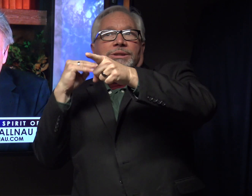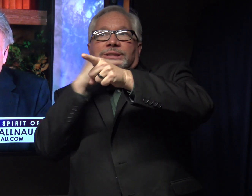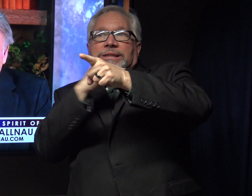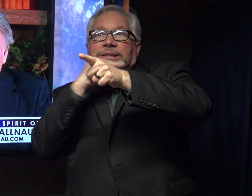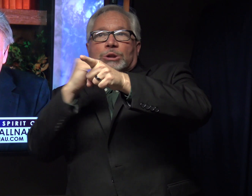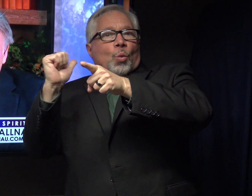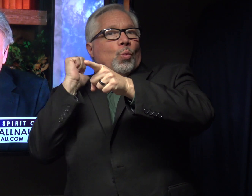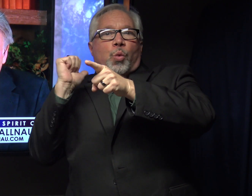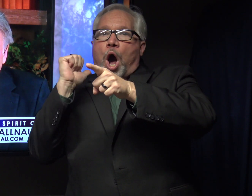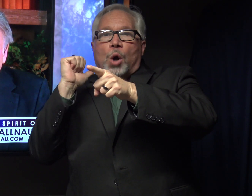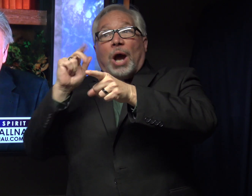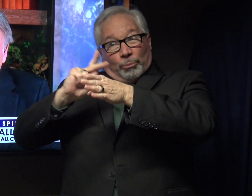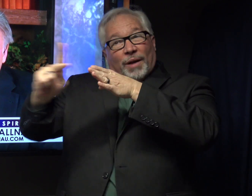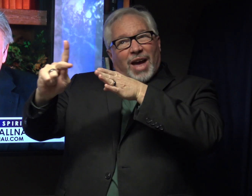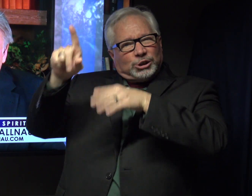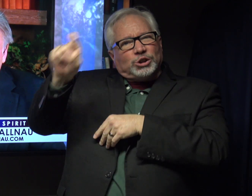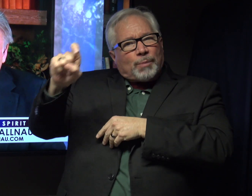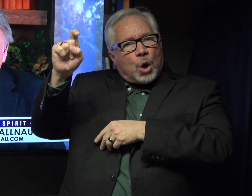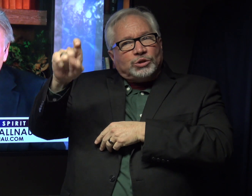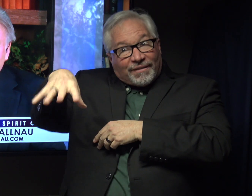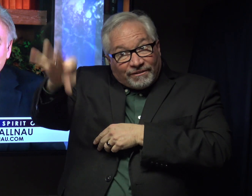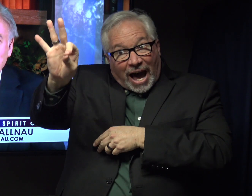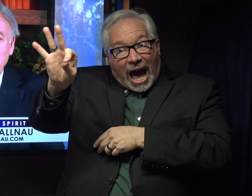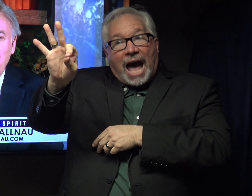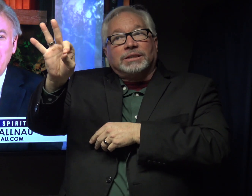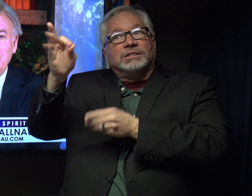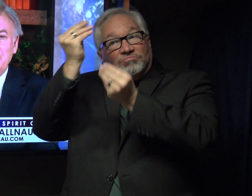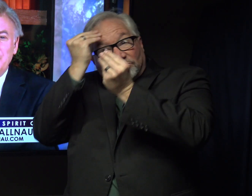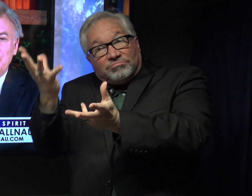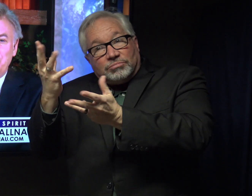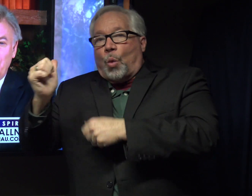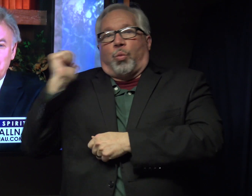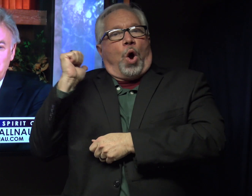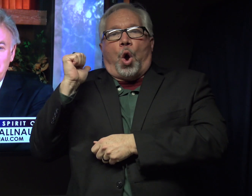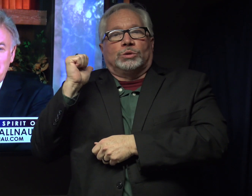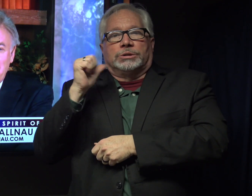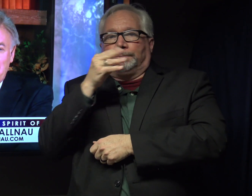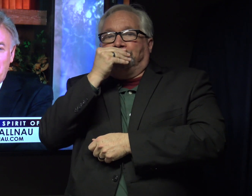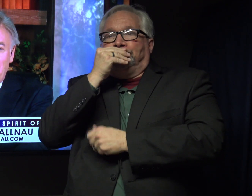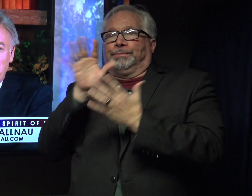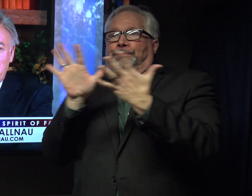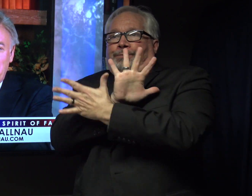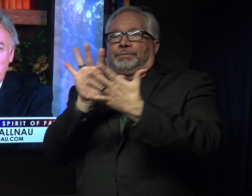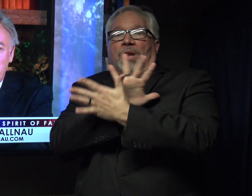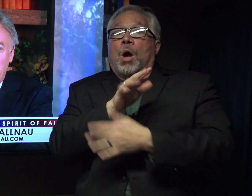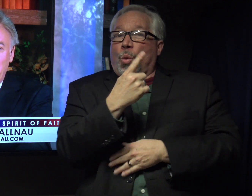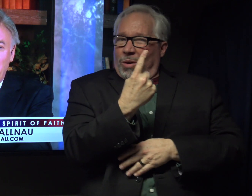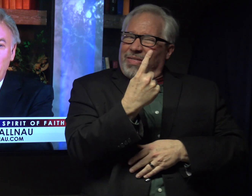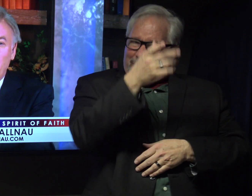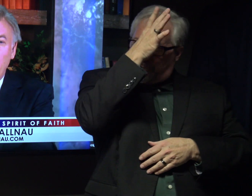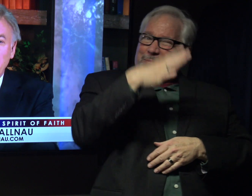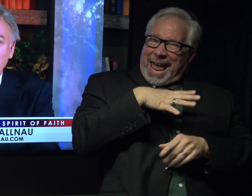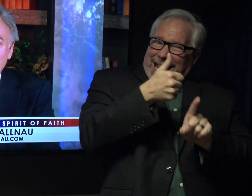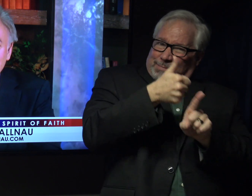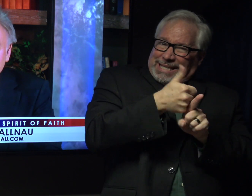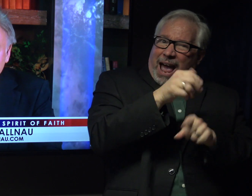are supposed to find. Like, for instance, there's a social media guy with a camera walking with a